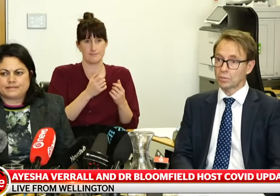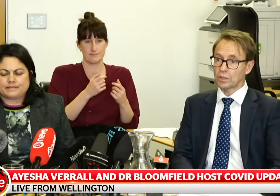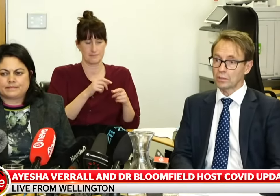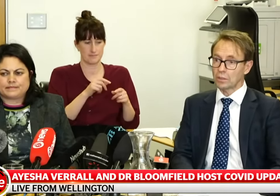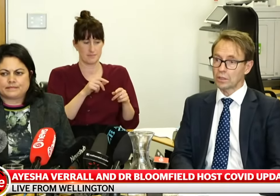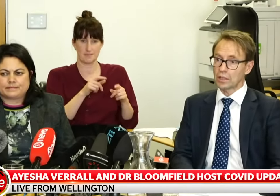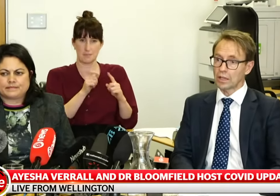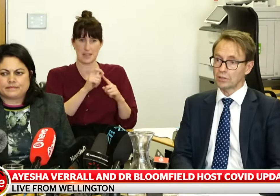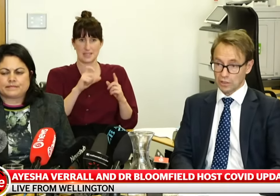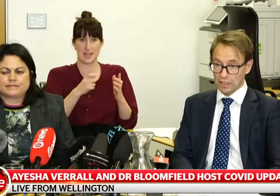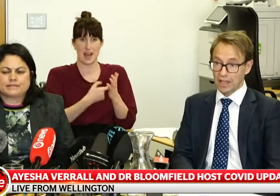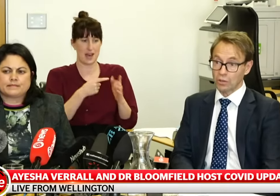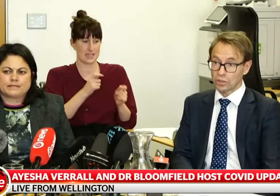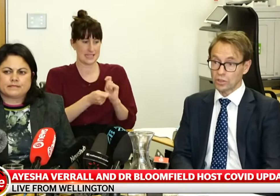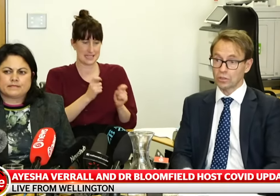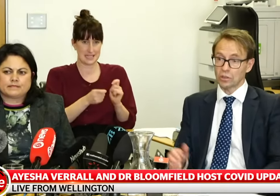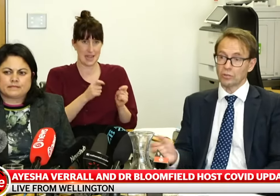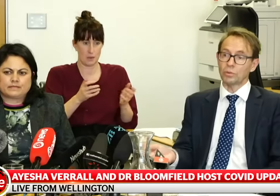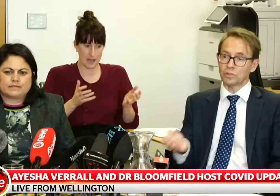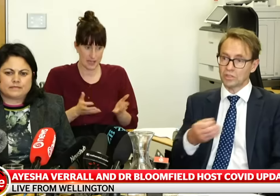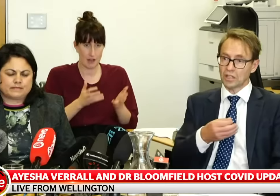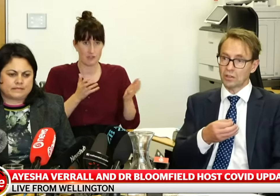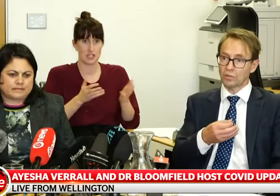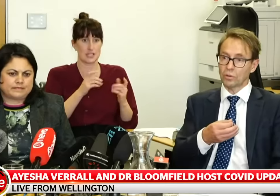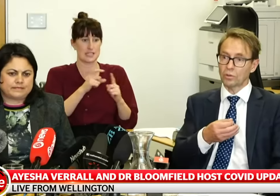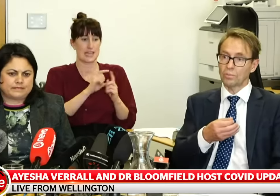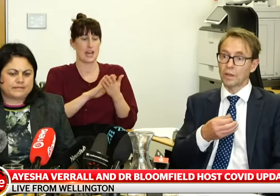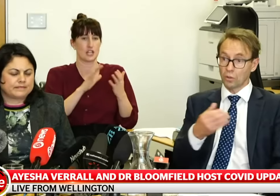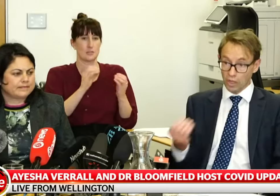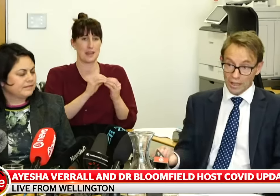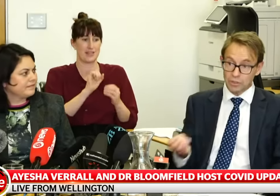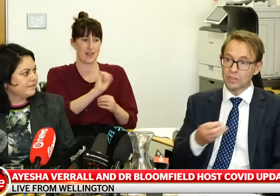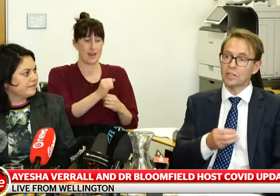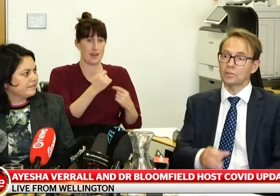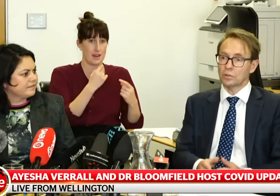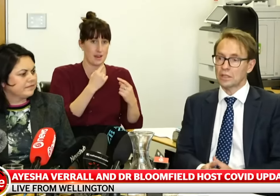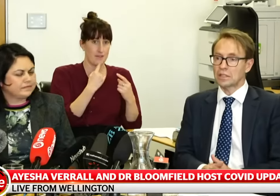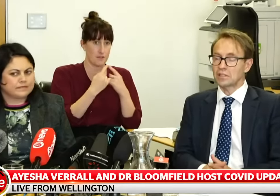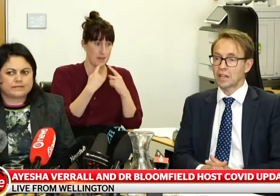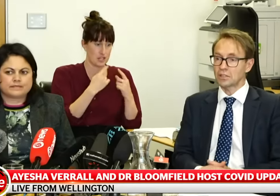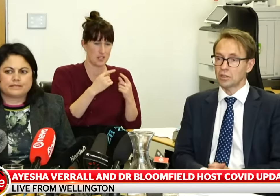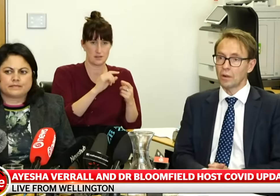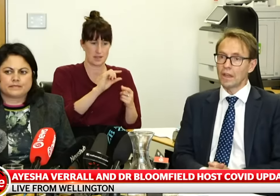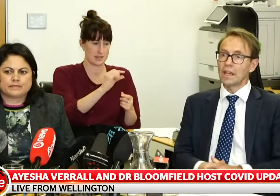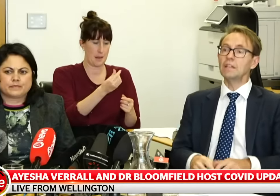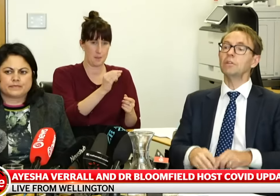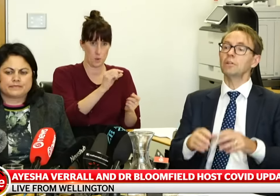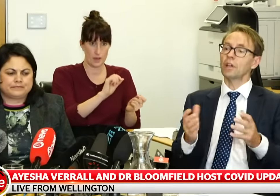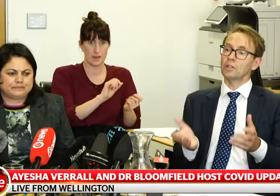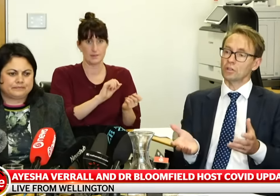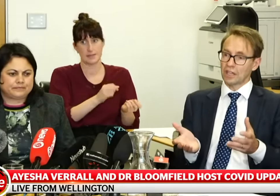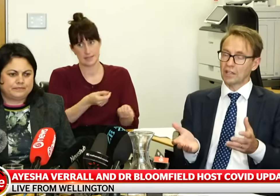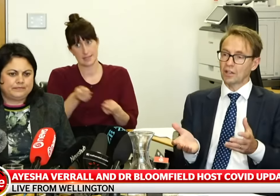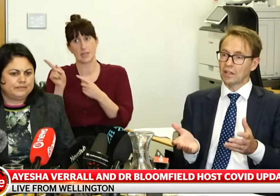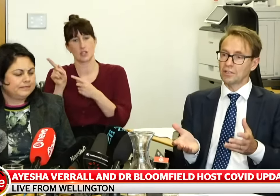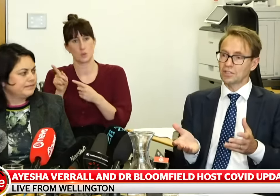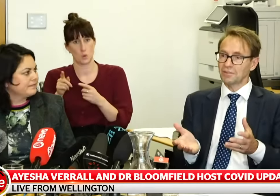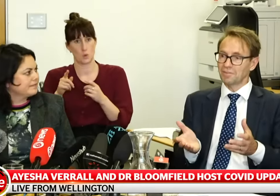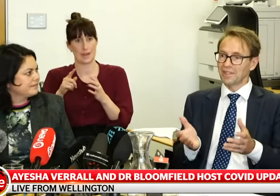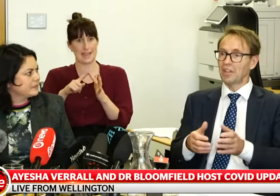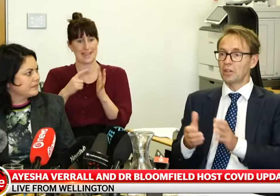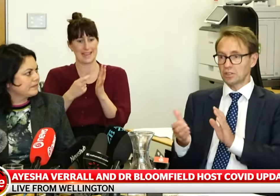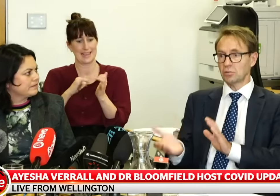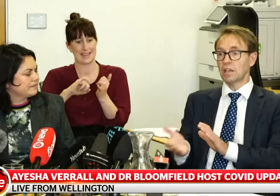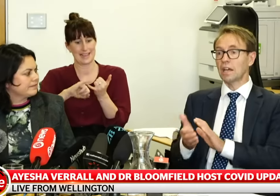are the ones we certainly encourage the district health boards to send through, or the labs to send through to ESR. So even if they're not